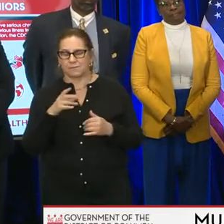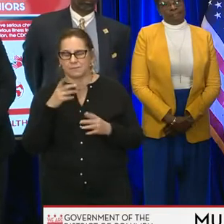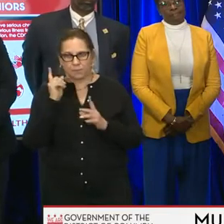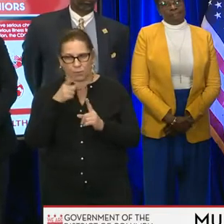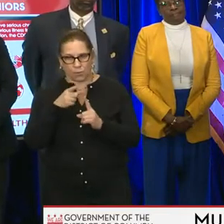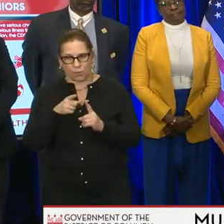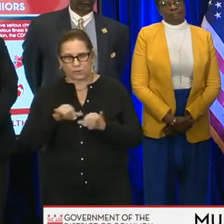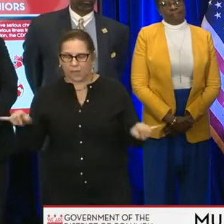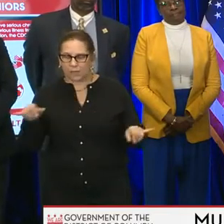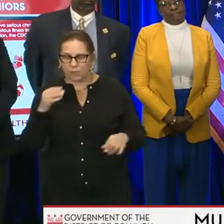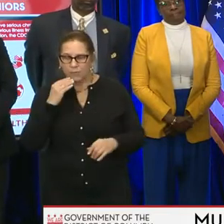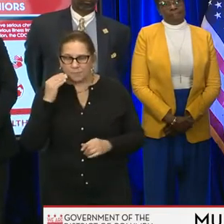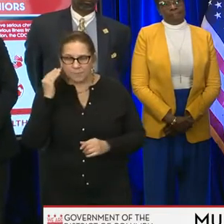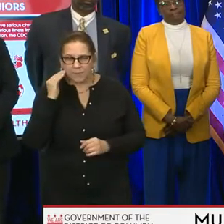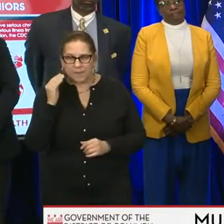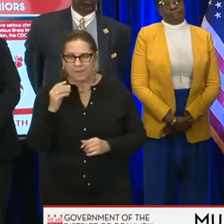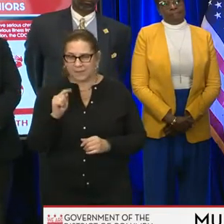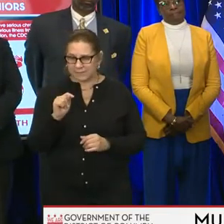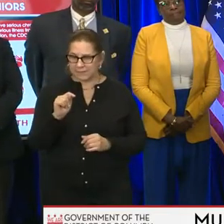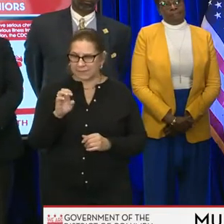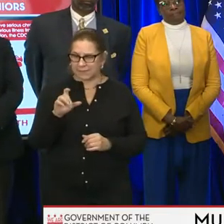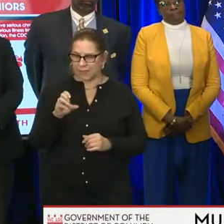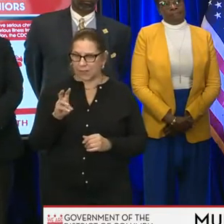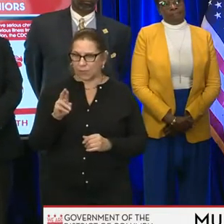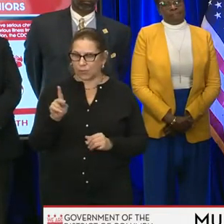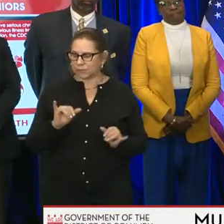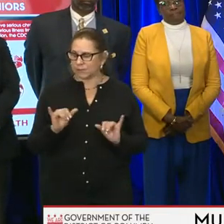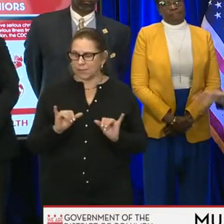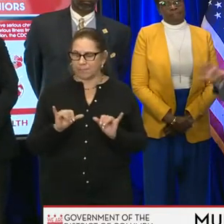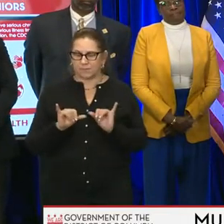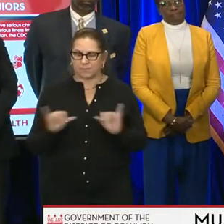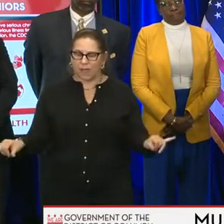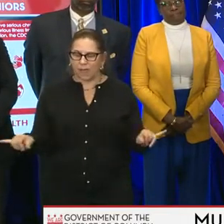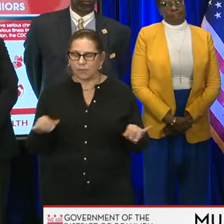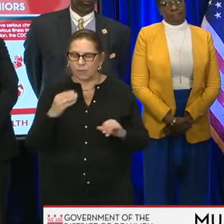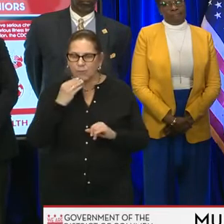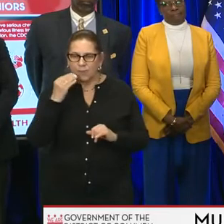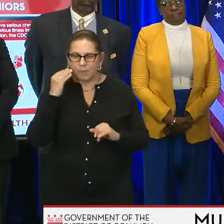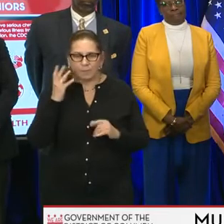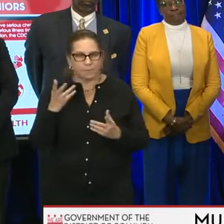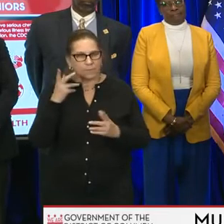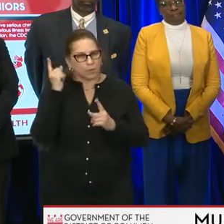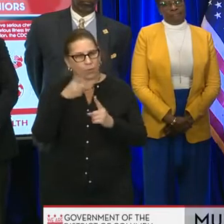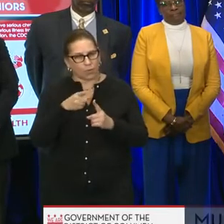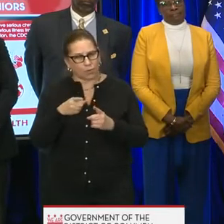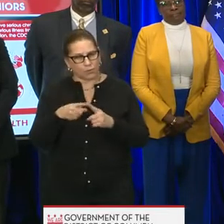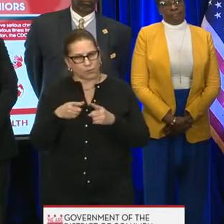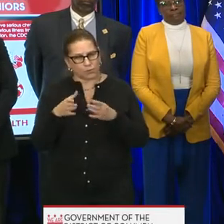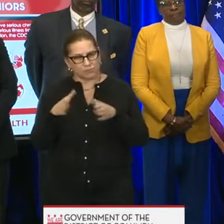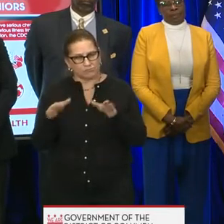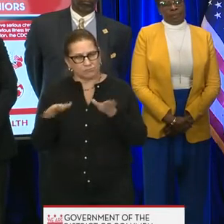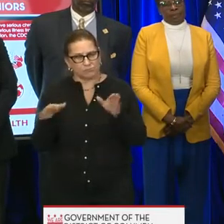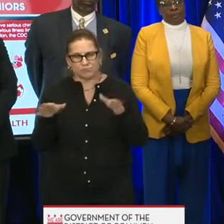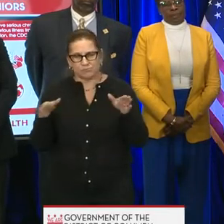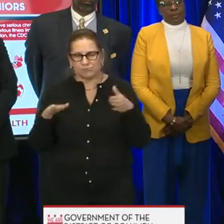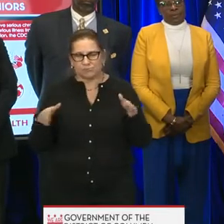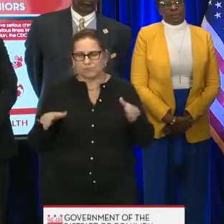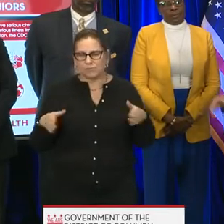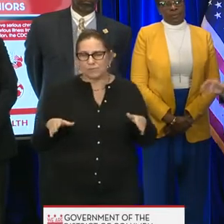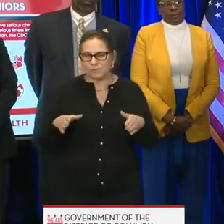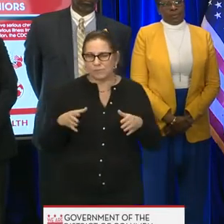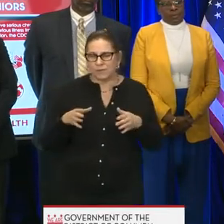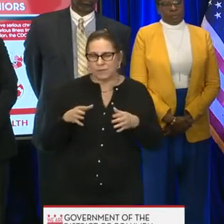You're to be at home and available and doing your work and social distancing at the same